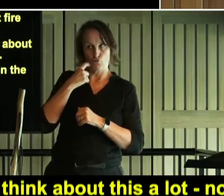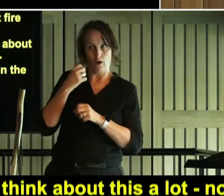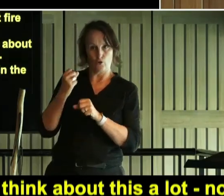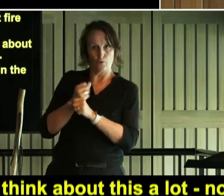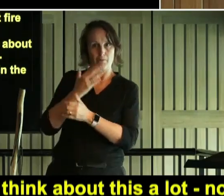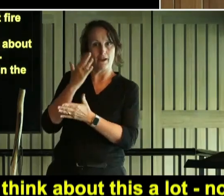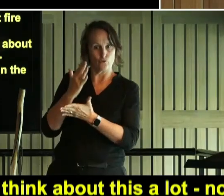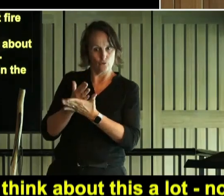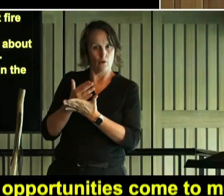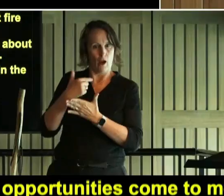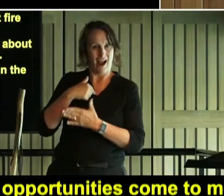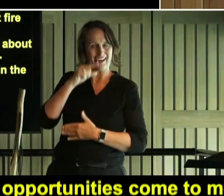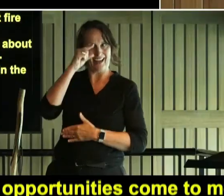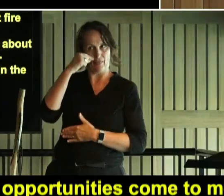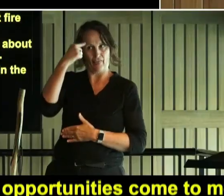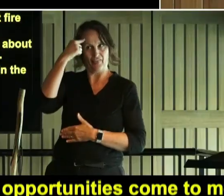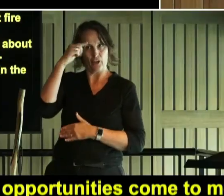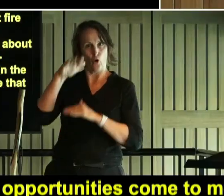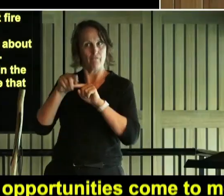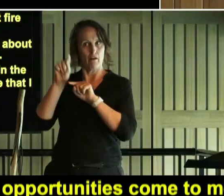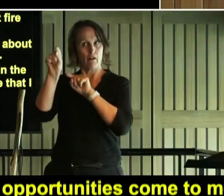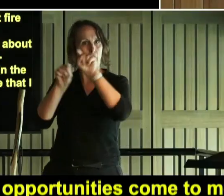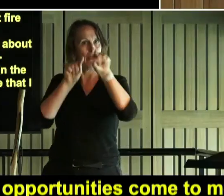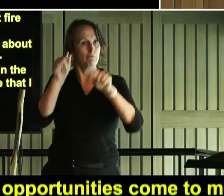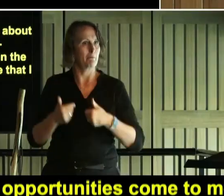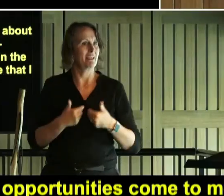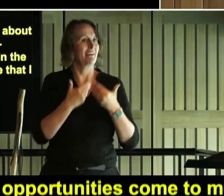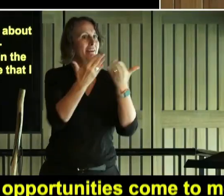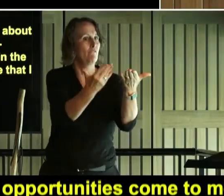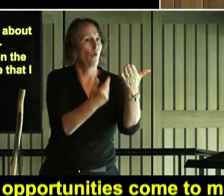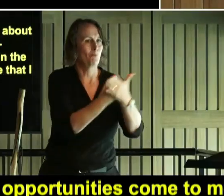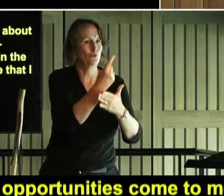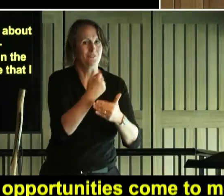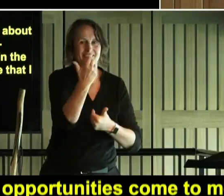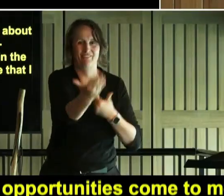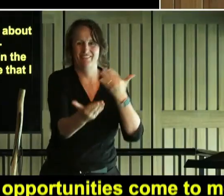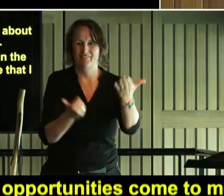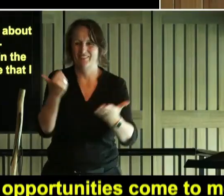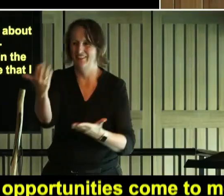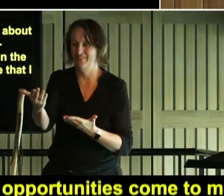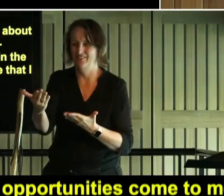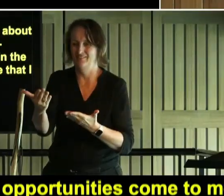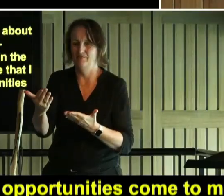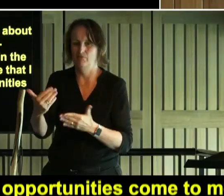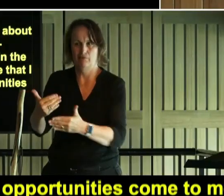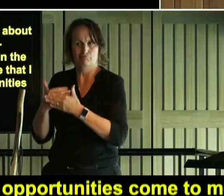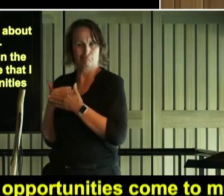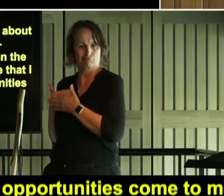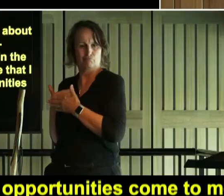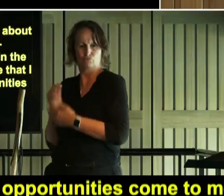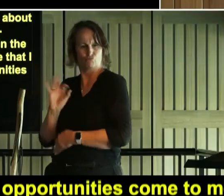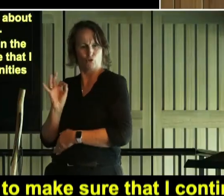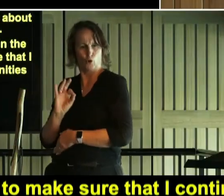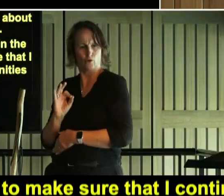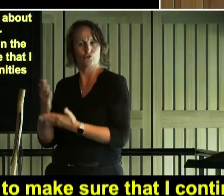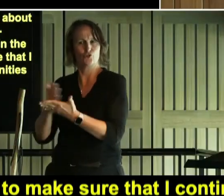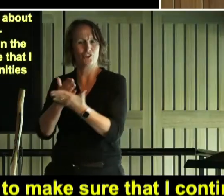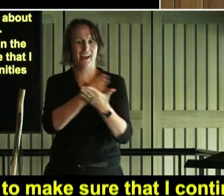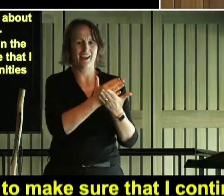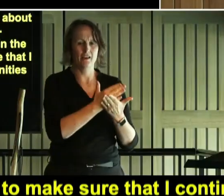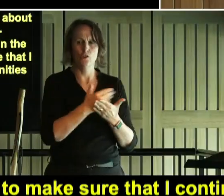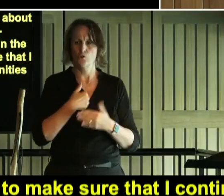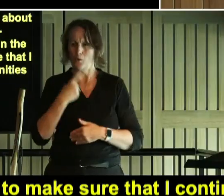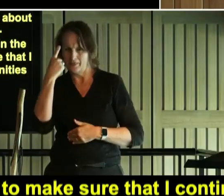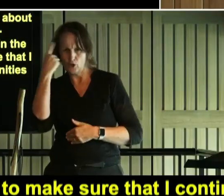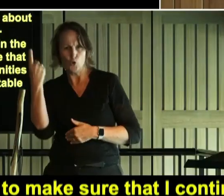that I continually think of others and give opportunities when I can. So I think, always looking at the table and going who's